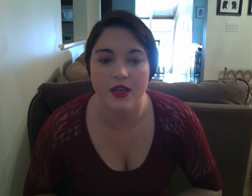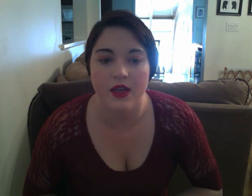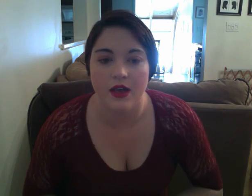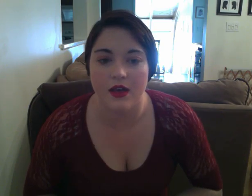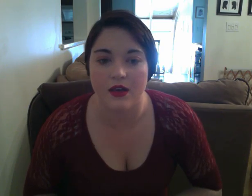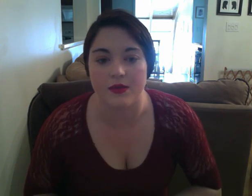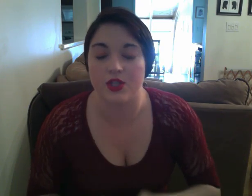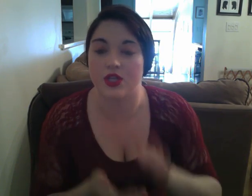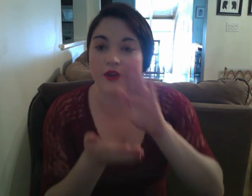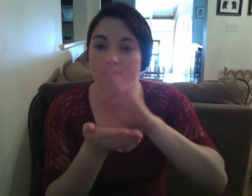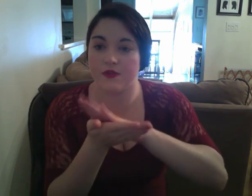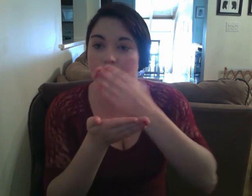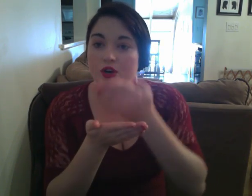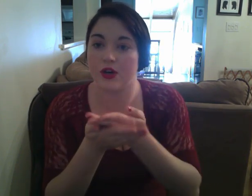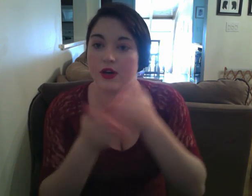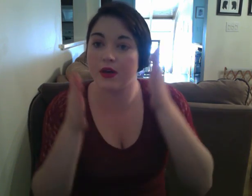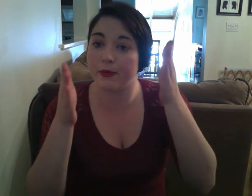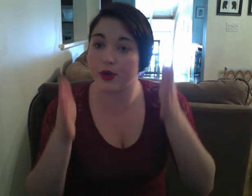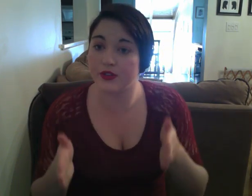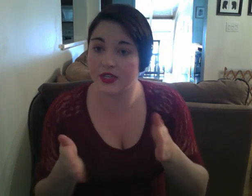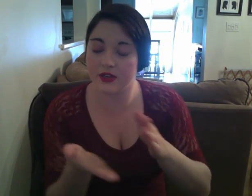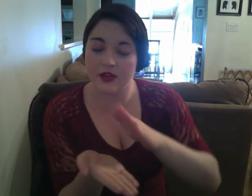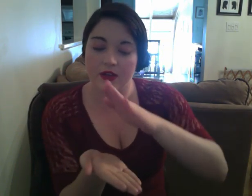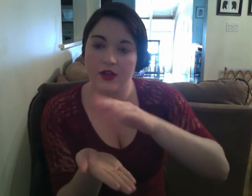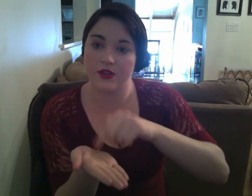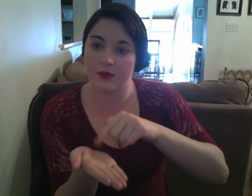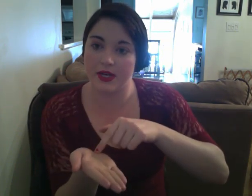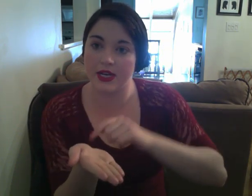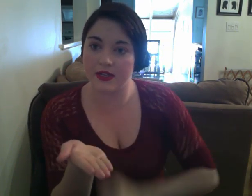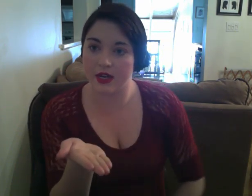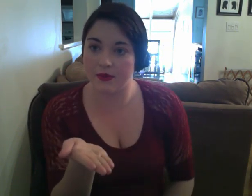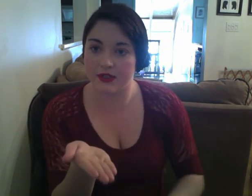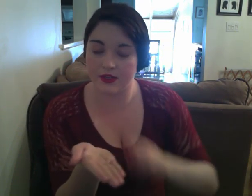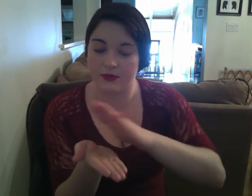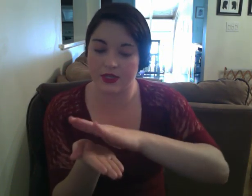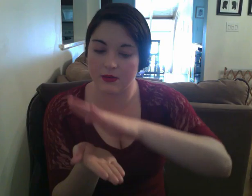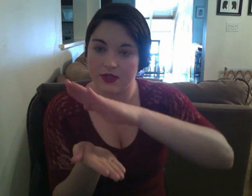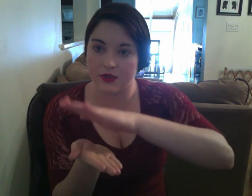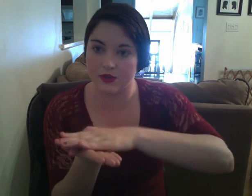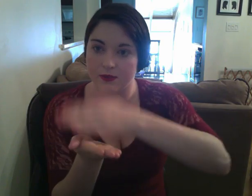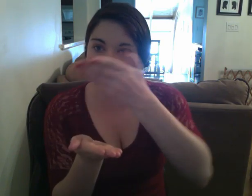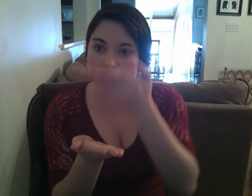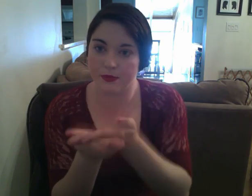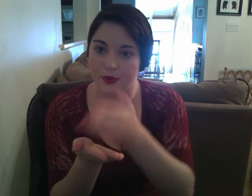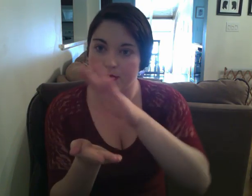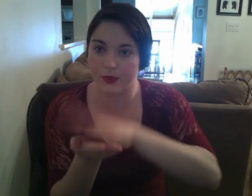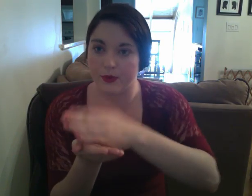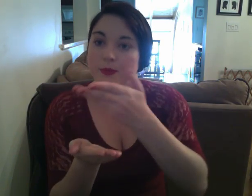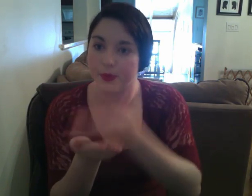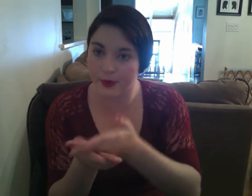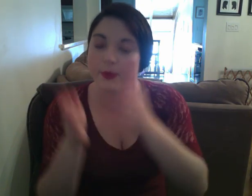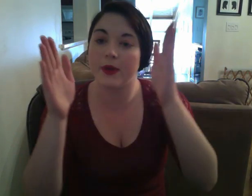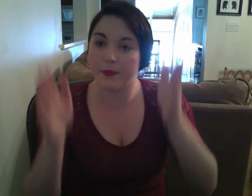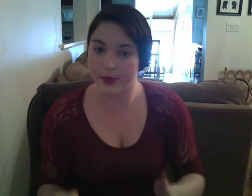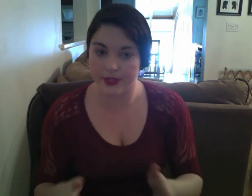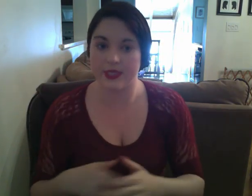Um, a chef, cook, person. So my non-dominancy or my dominant here goes boom, boom, boom, boom. Person.